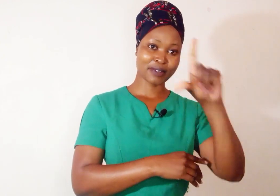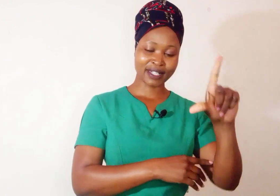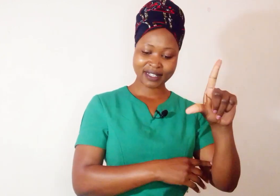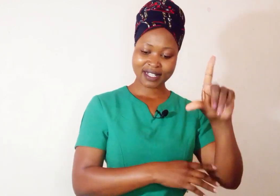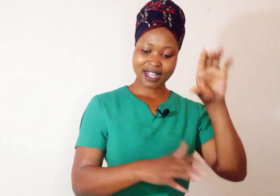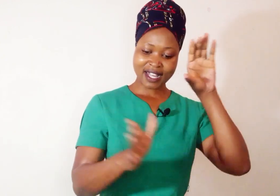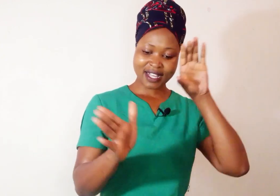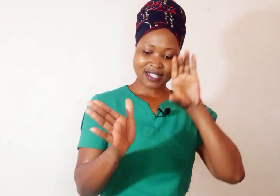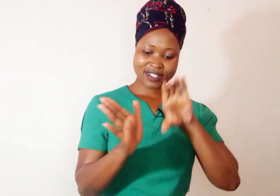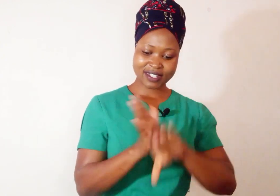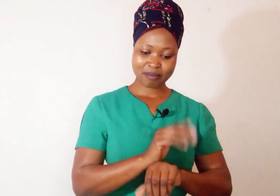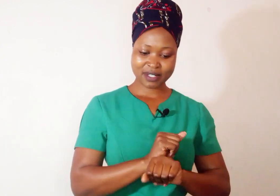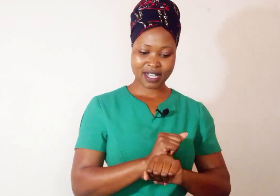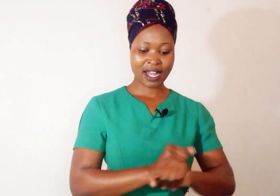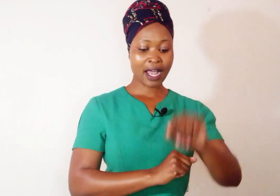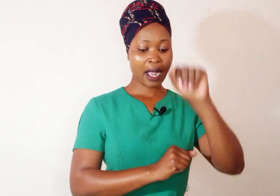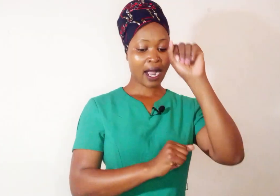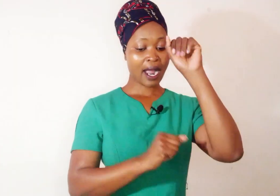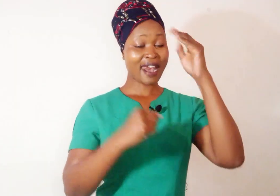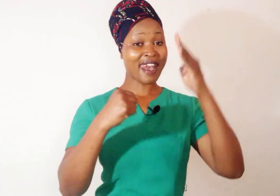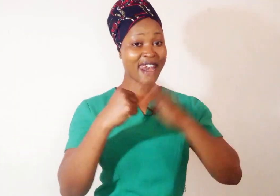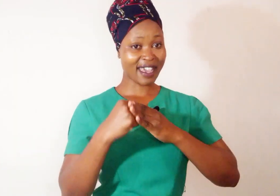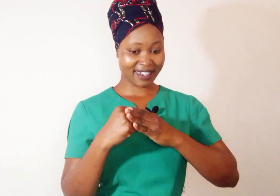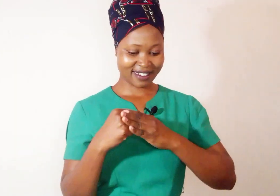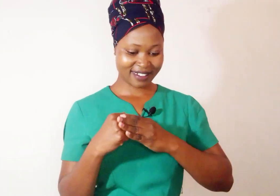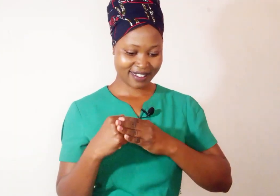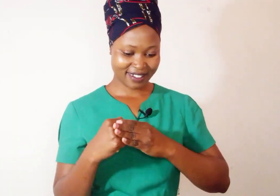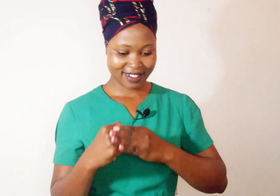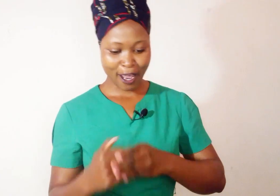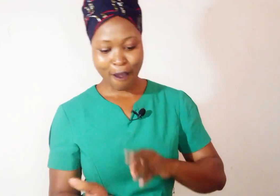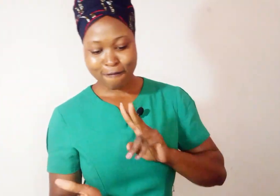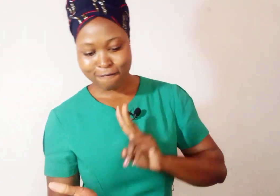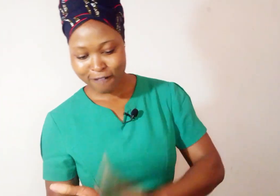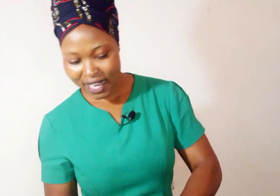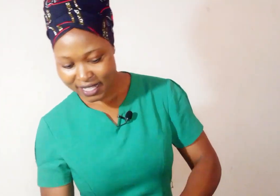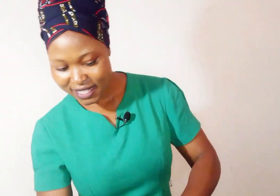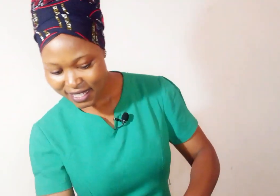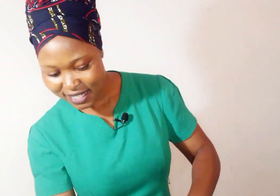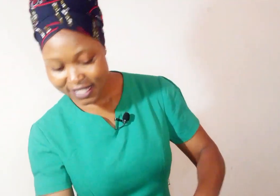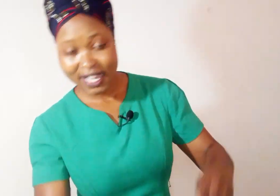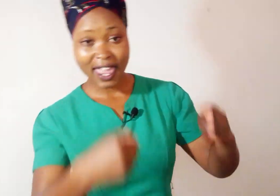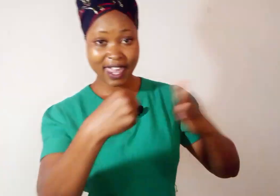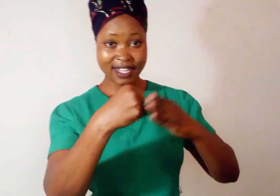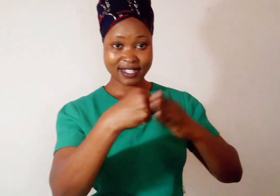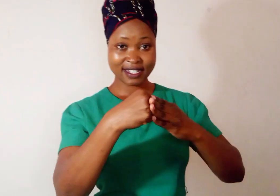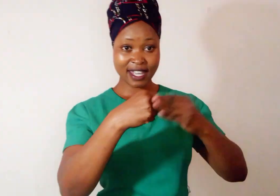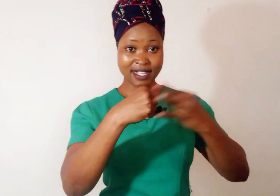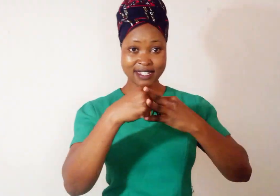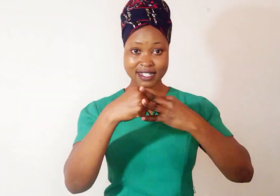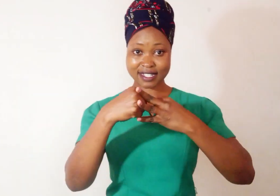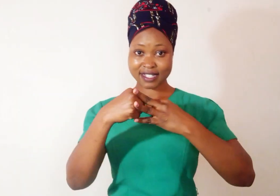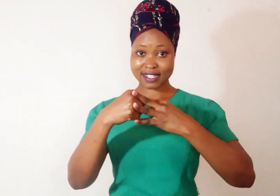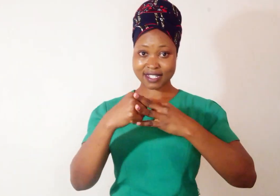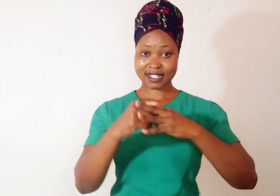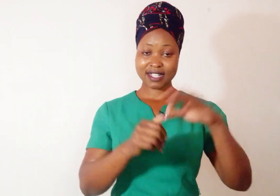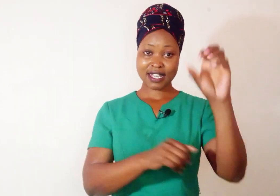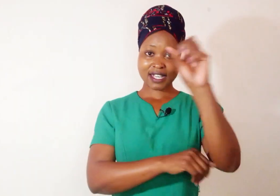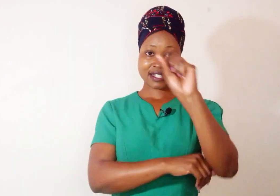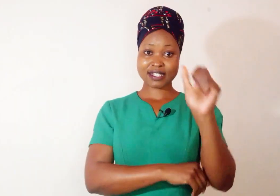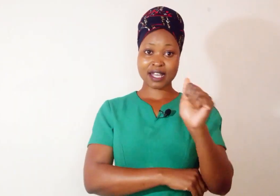Samuel, chapter 9, verse 8.